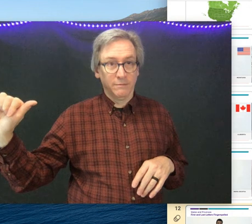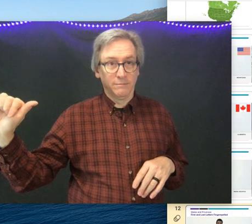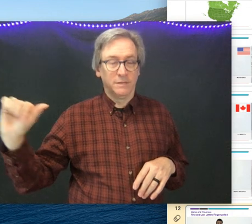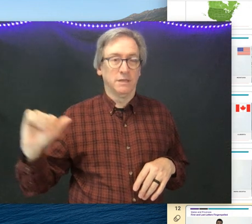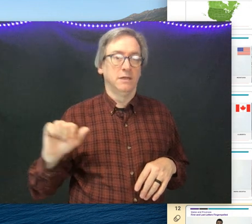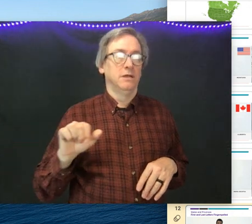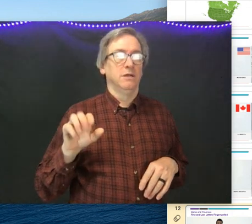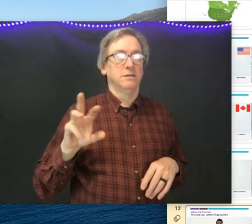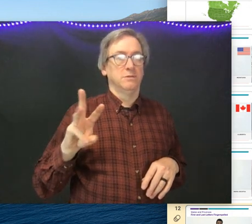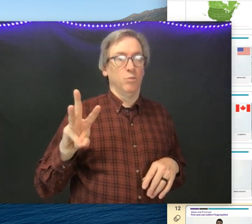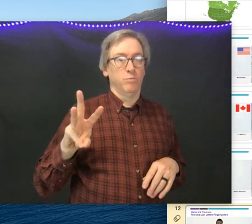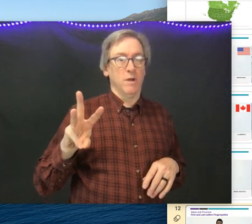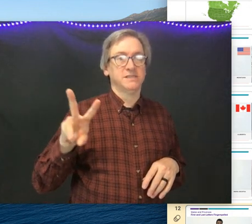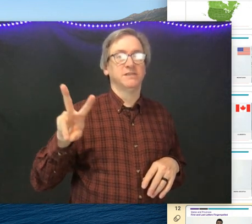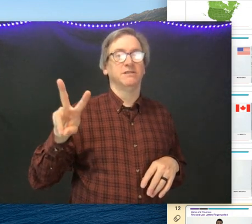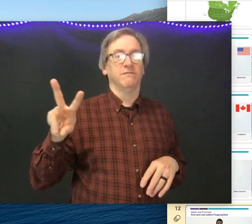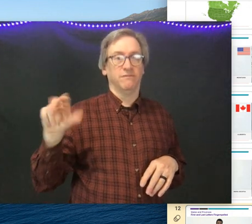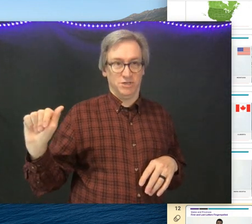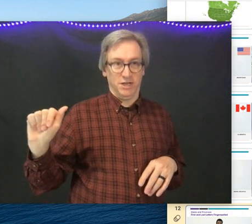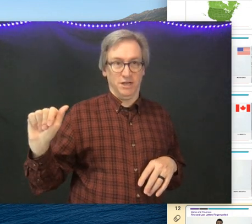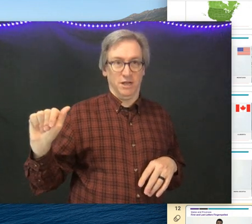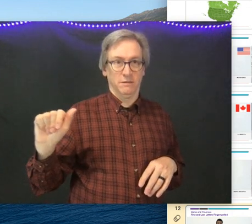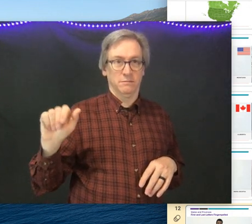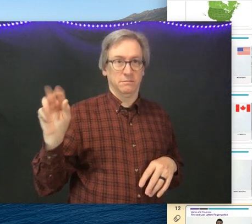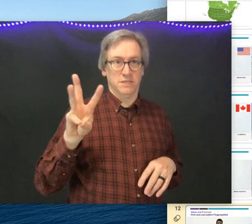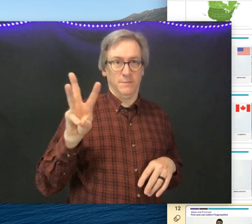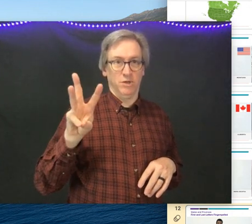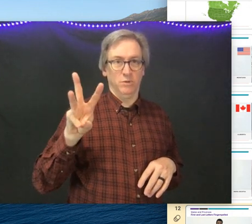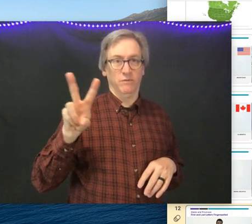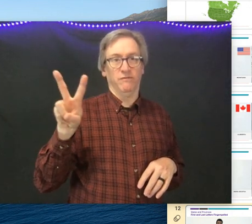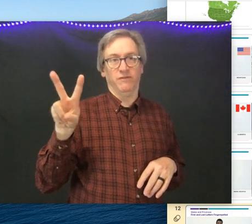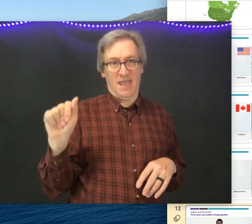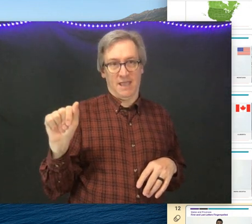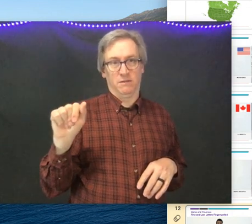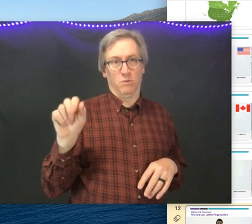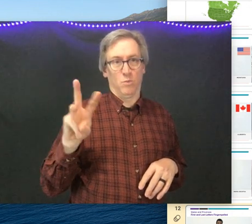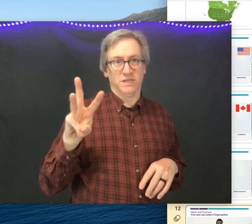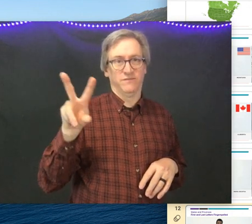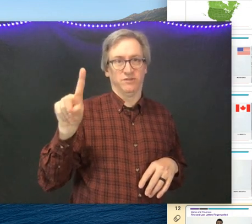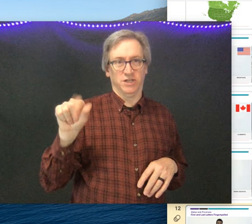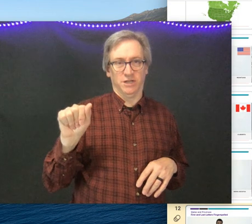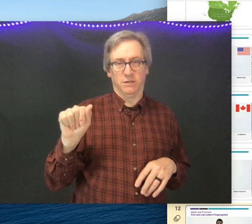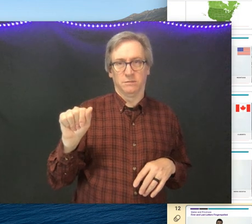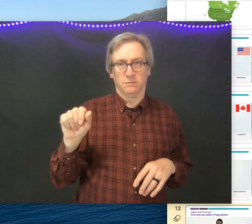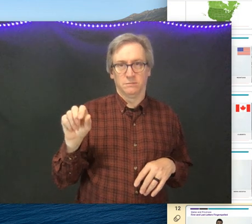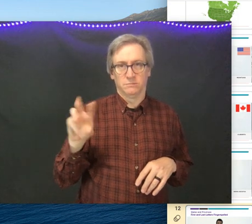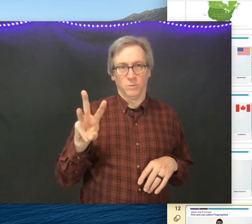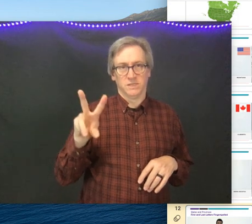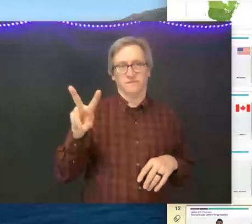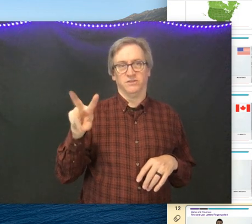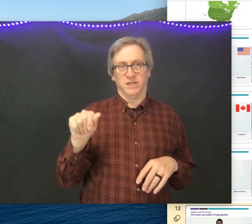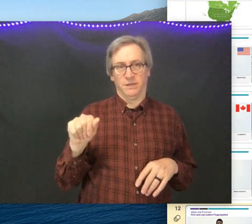Florida, West Virginia, WVA, West Virginia.